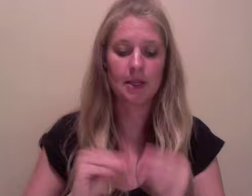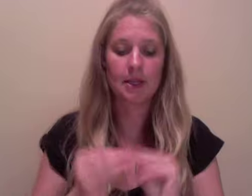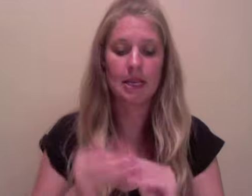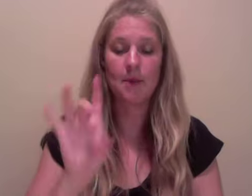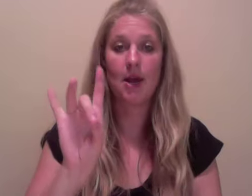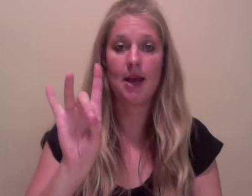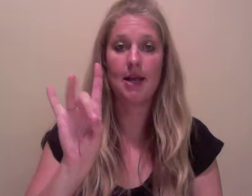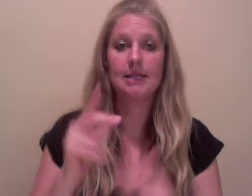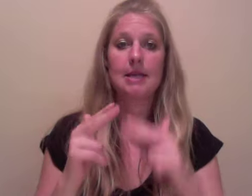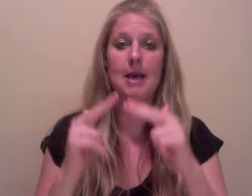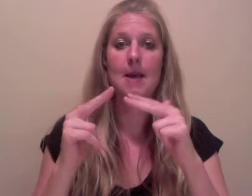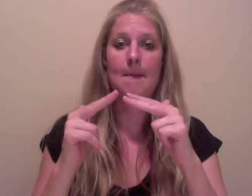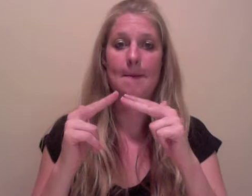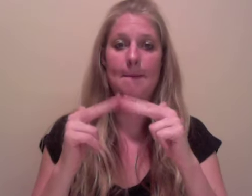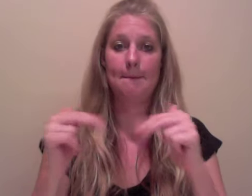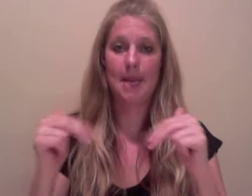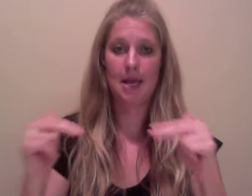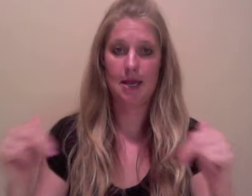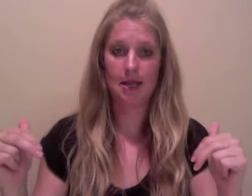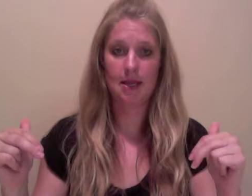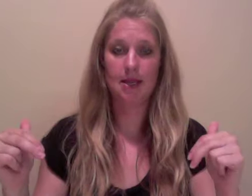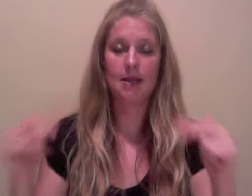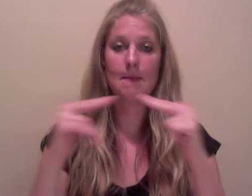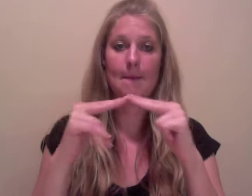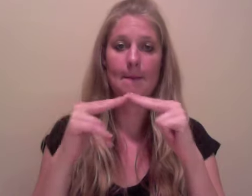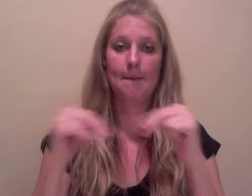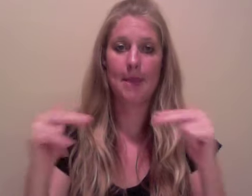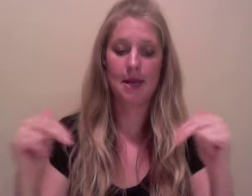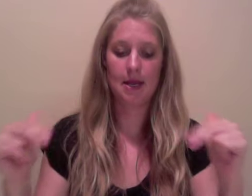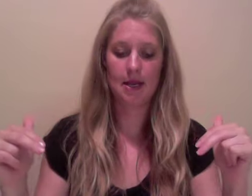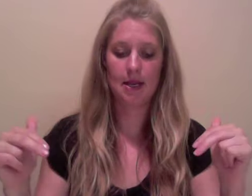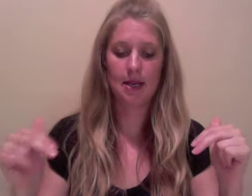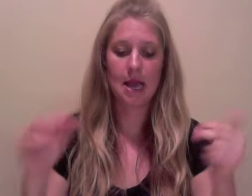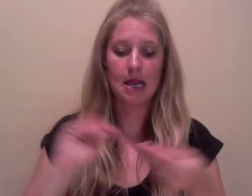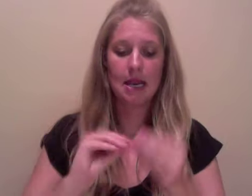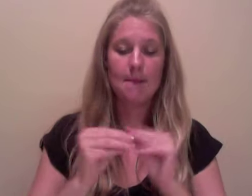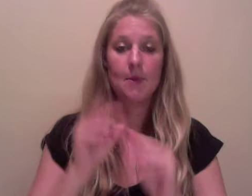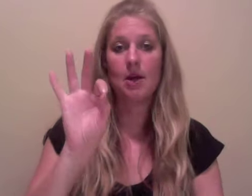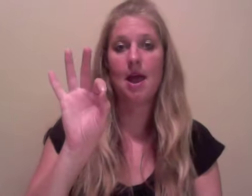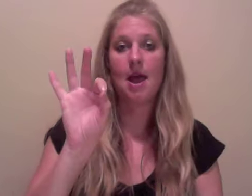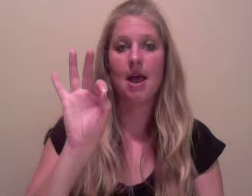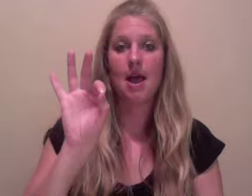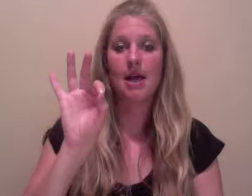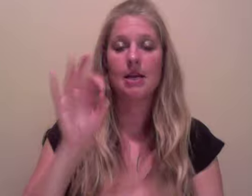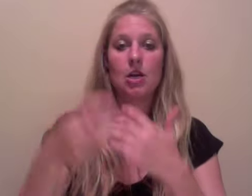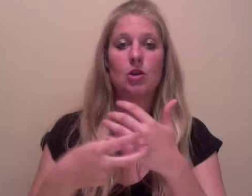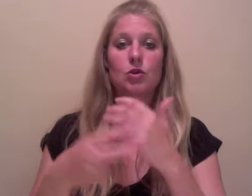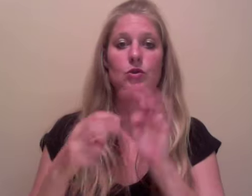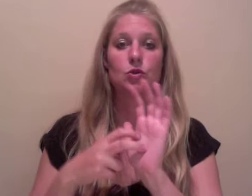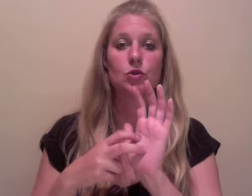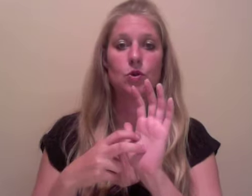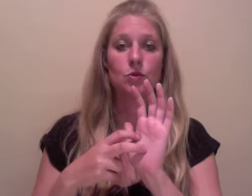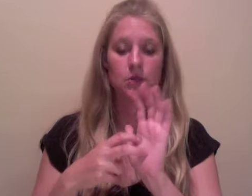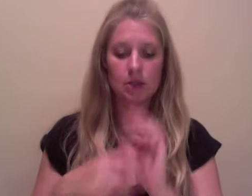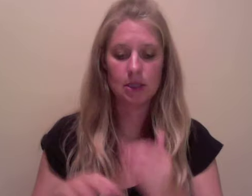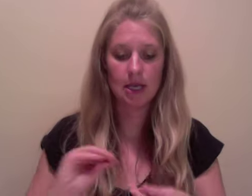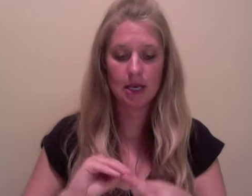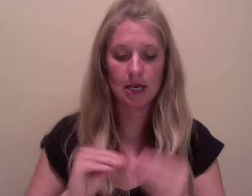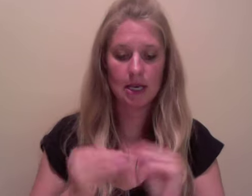the pancakes, and then you stack it up. Number 8 is bacon. Remember, your thumbs are sticking out. Number 9, toast, so you start from the